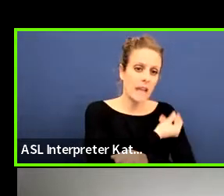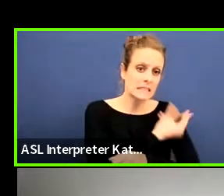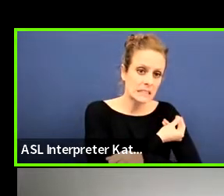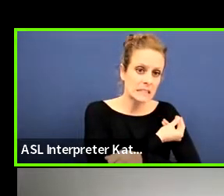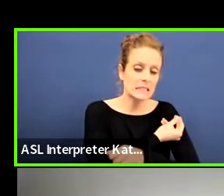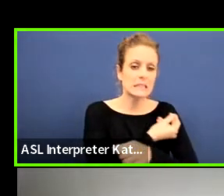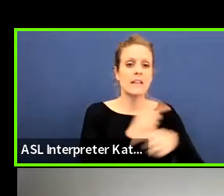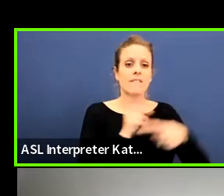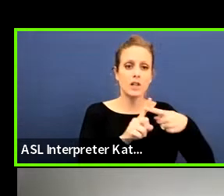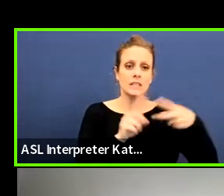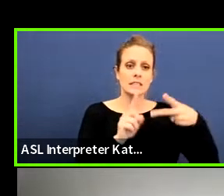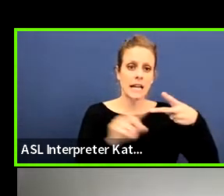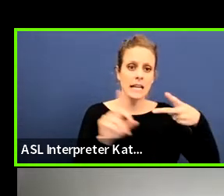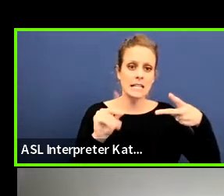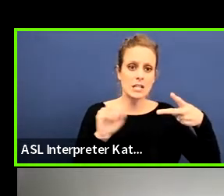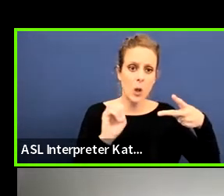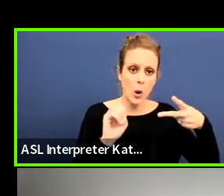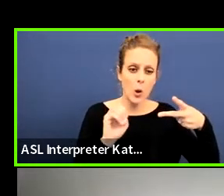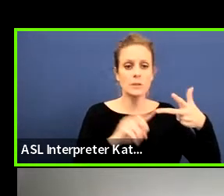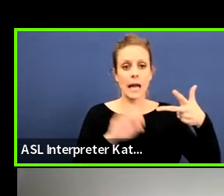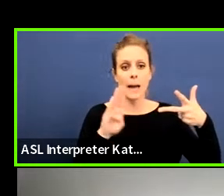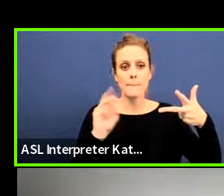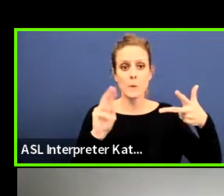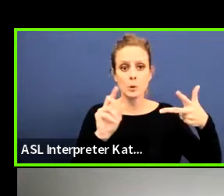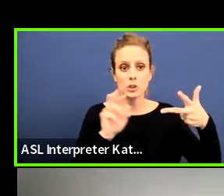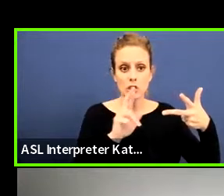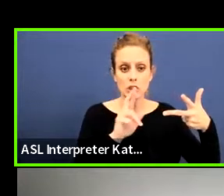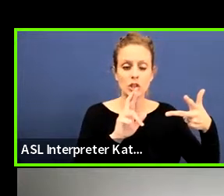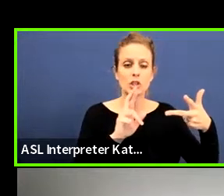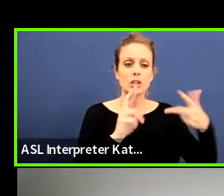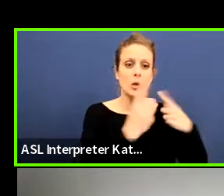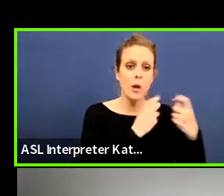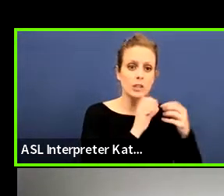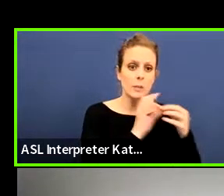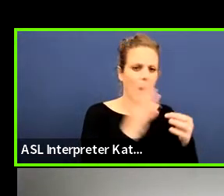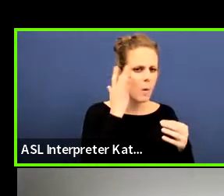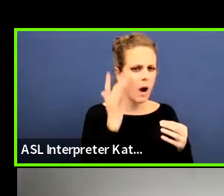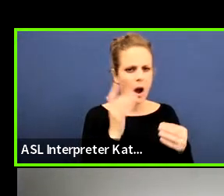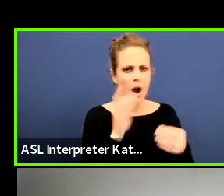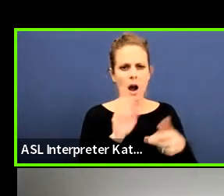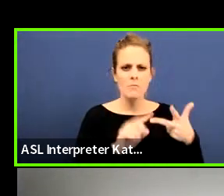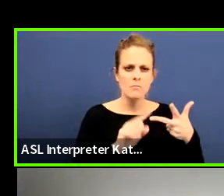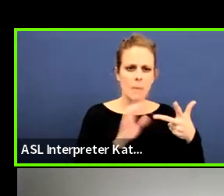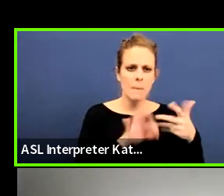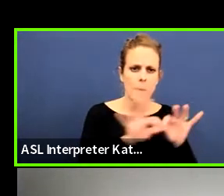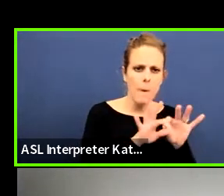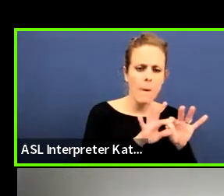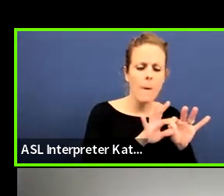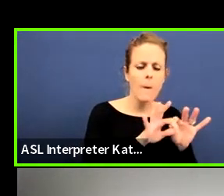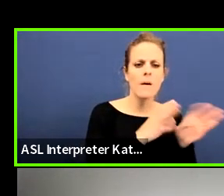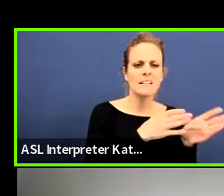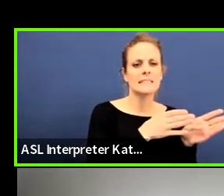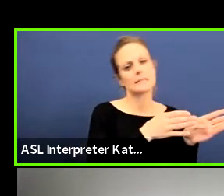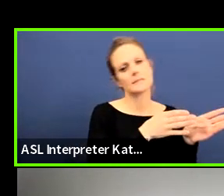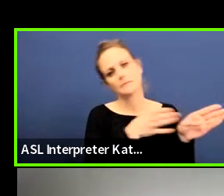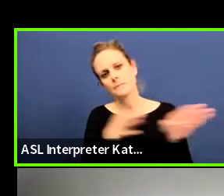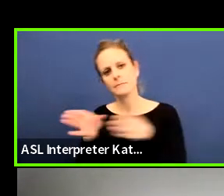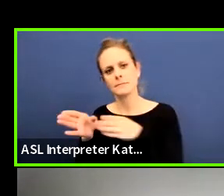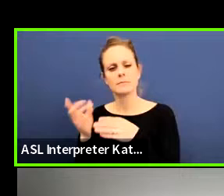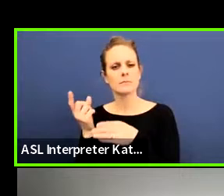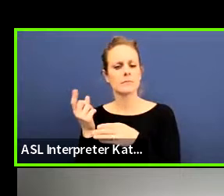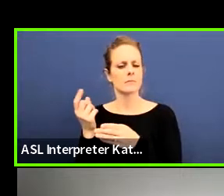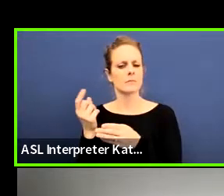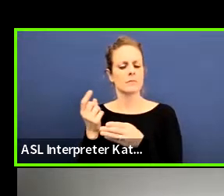second doses, and talking about boosters, questions around why you should get boosted. And then, what are